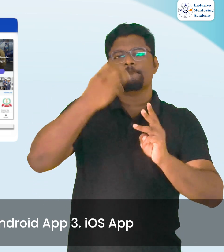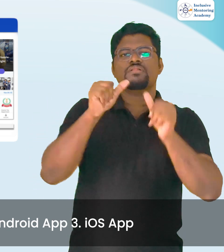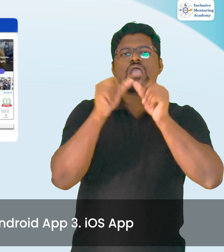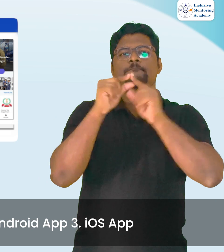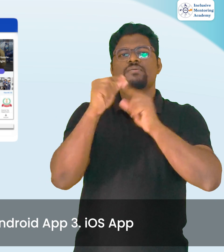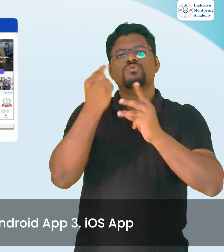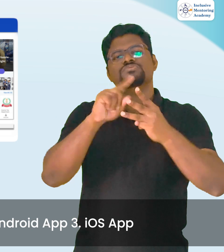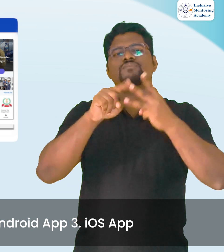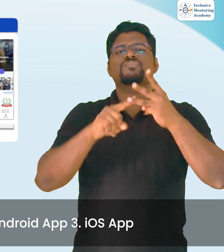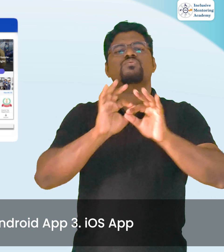3. iOS app.